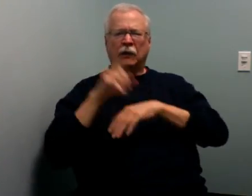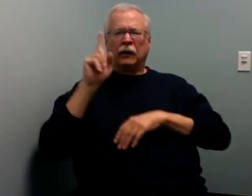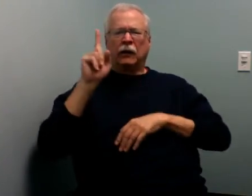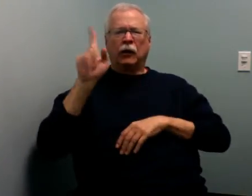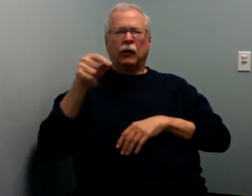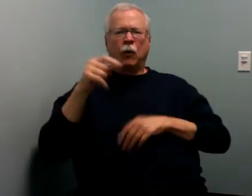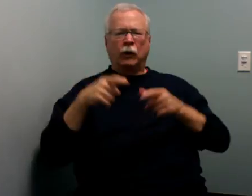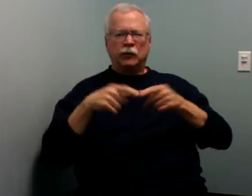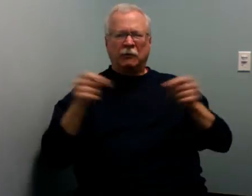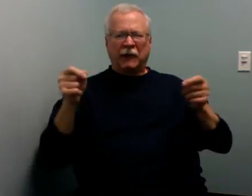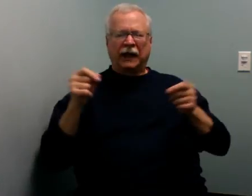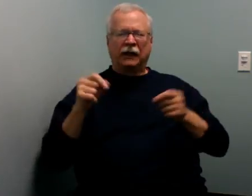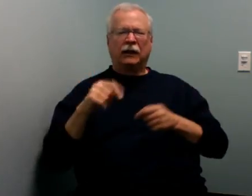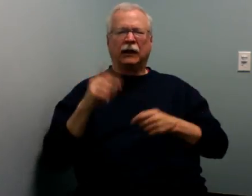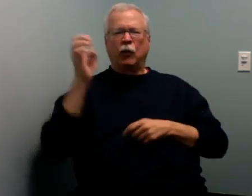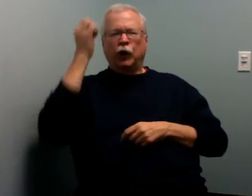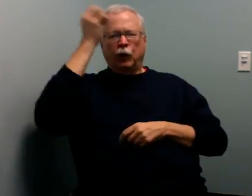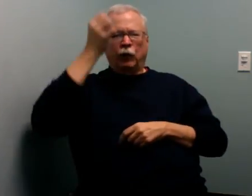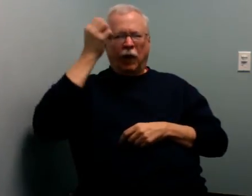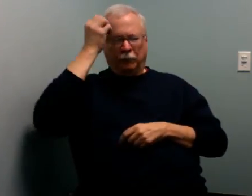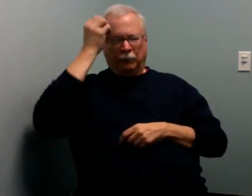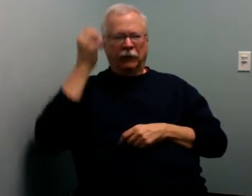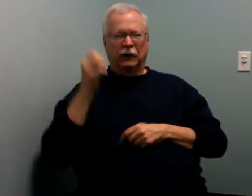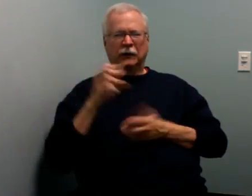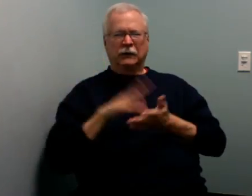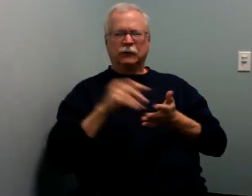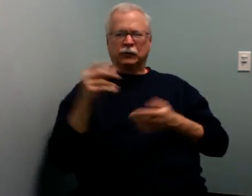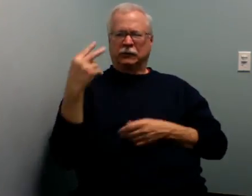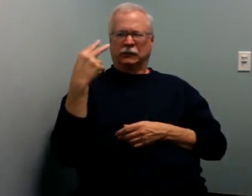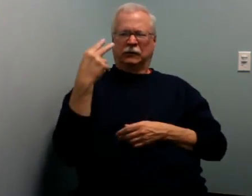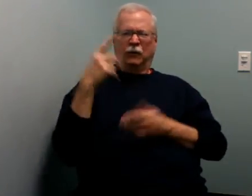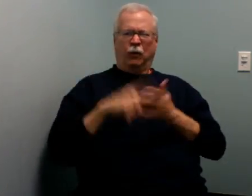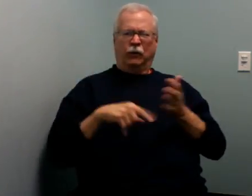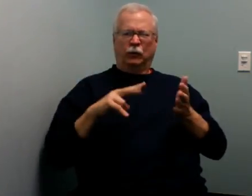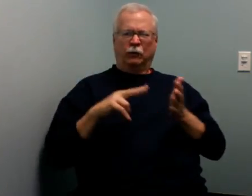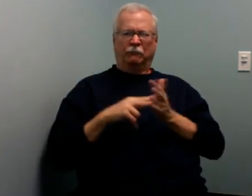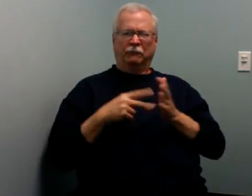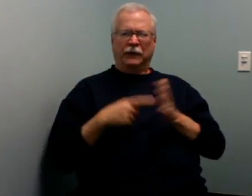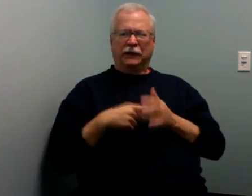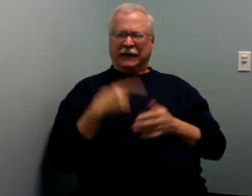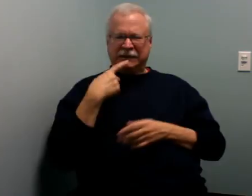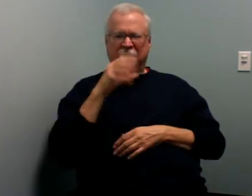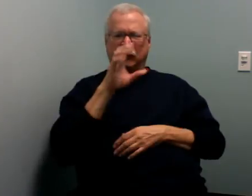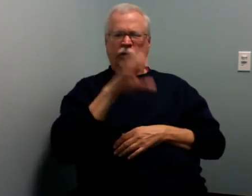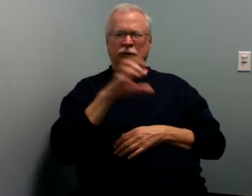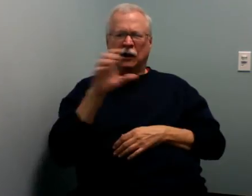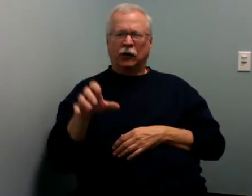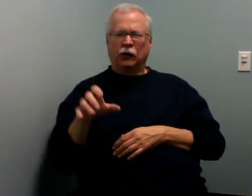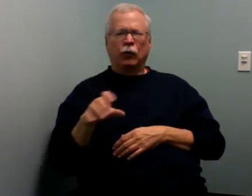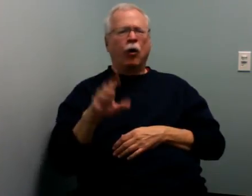well, where is it going to be? Which high school? And he was saying that, it's in Europe.